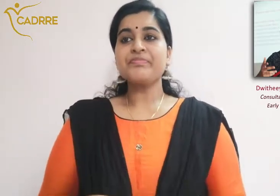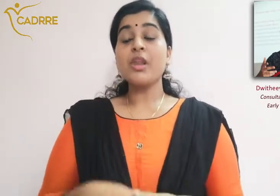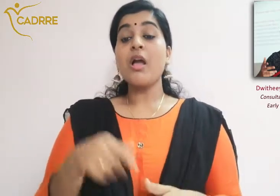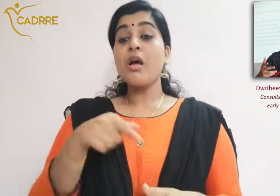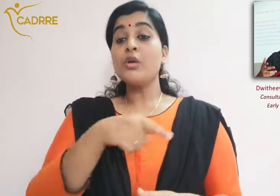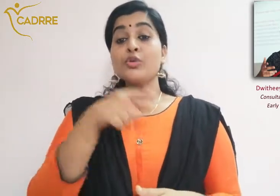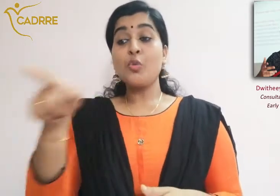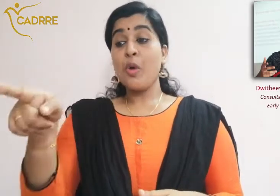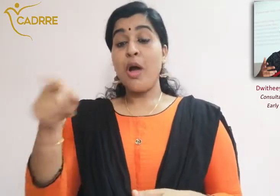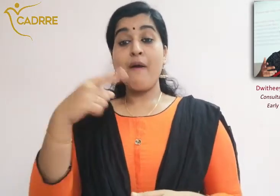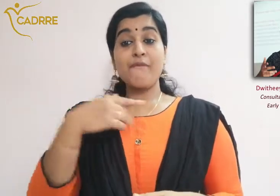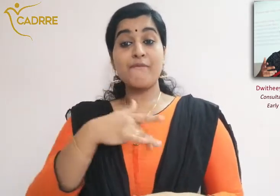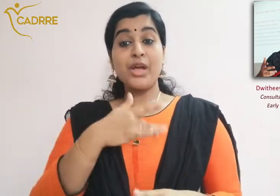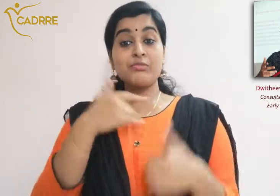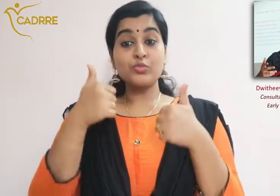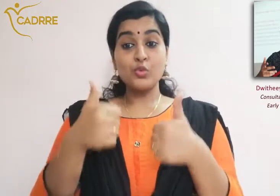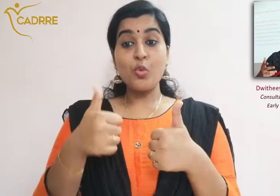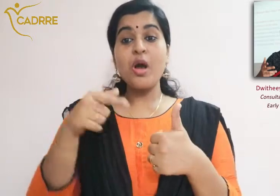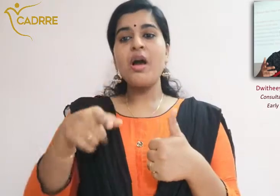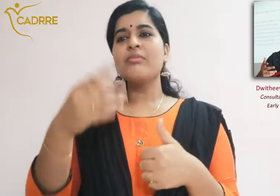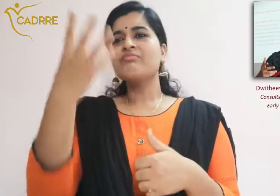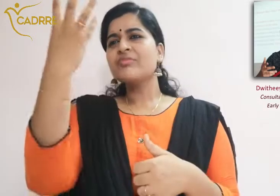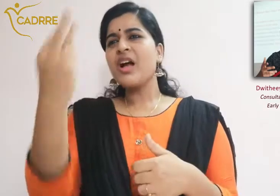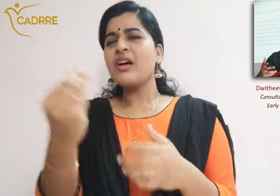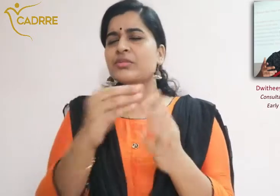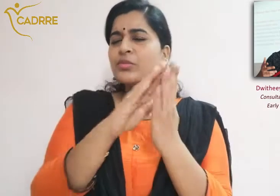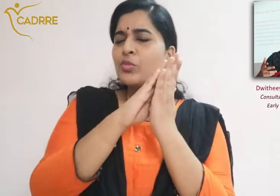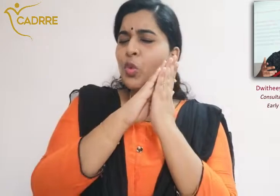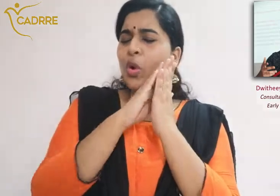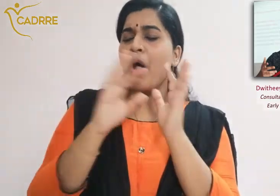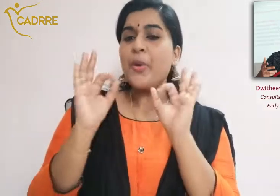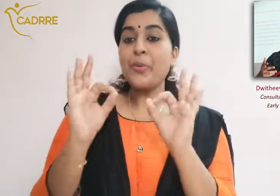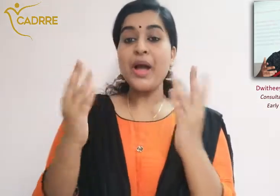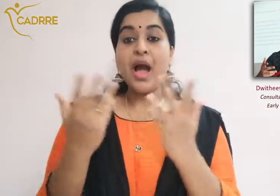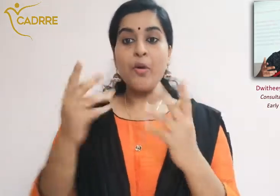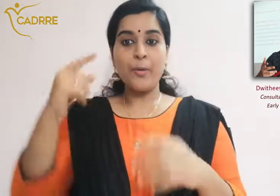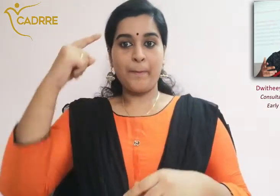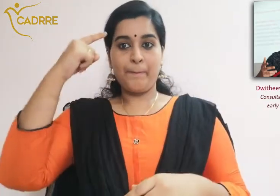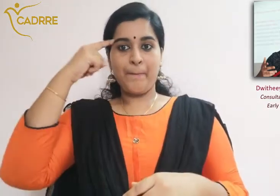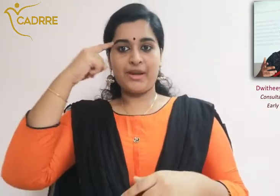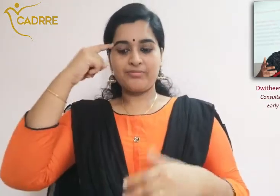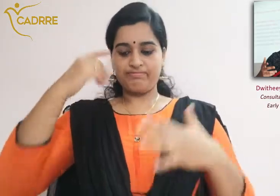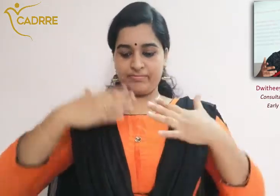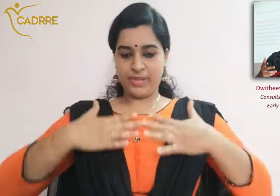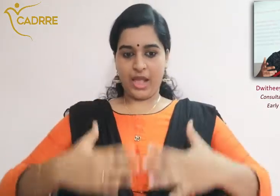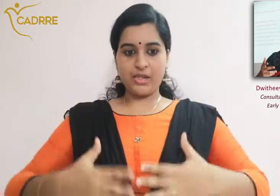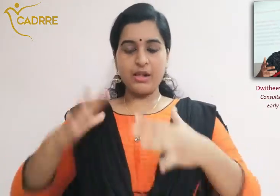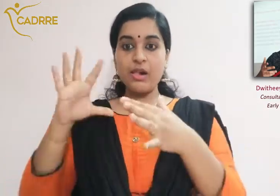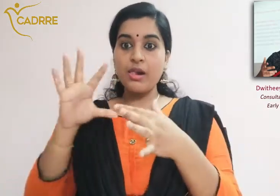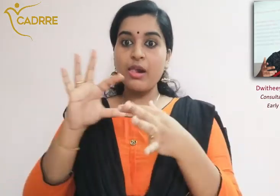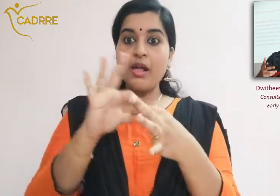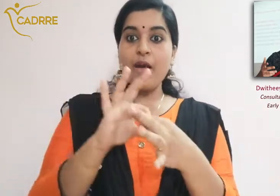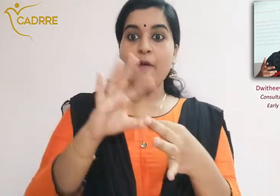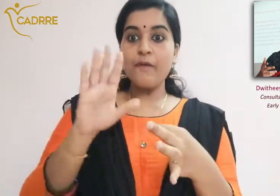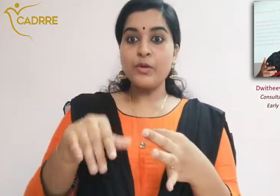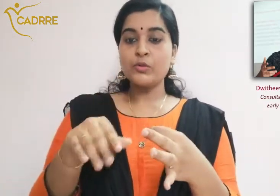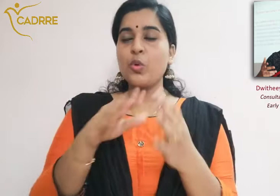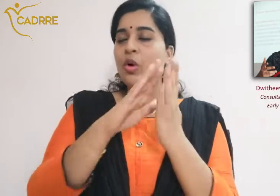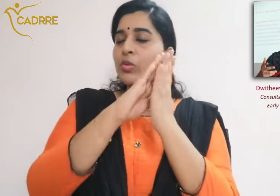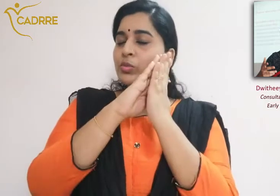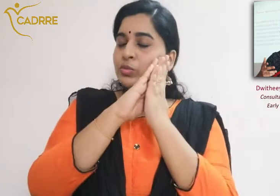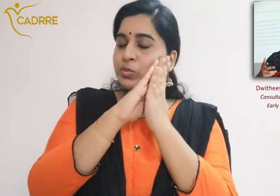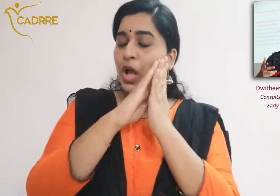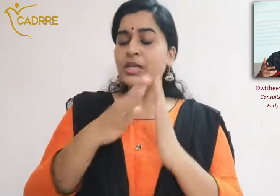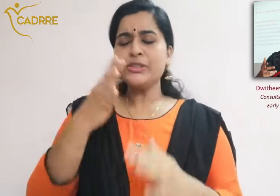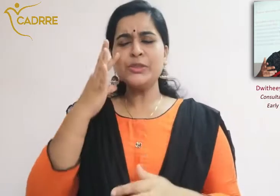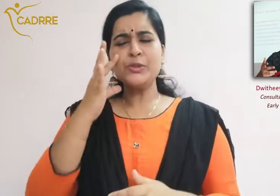It would be good if you realize that a good sleep is important for sound mental health as well